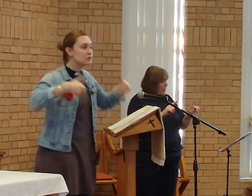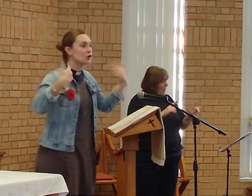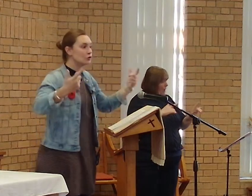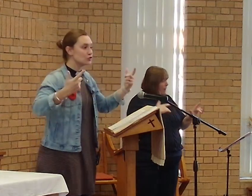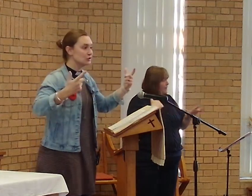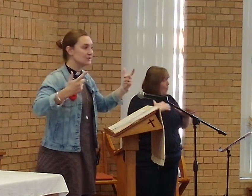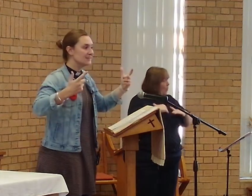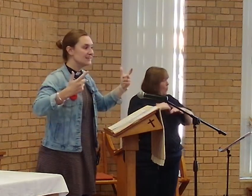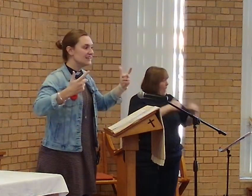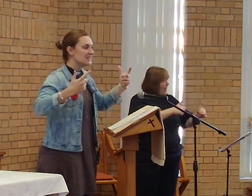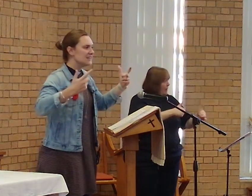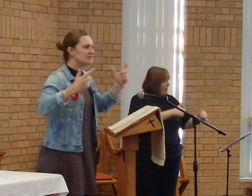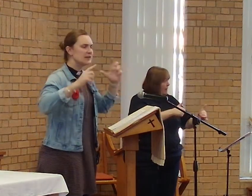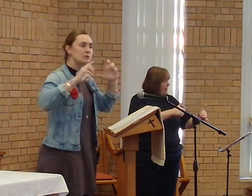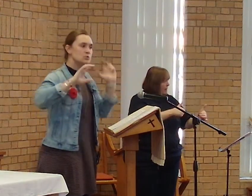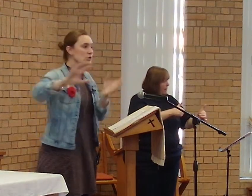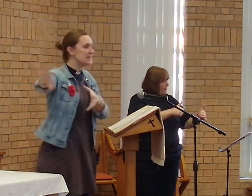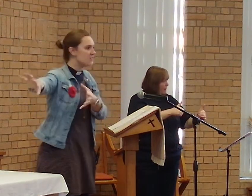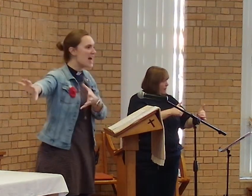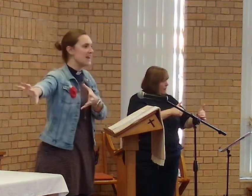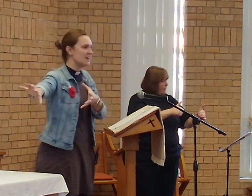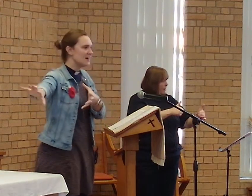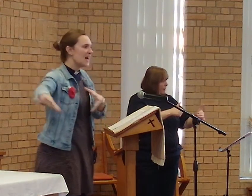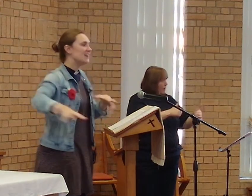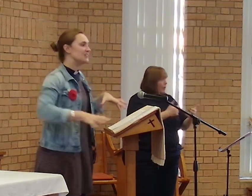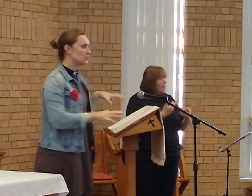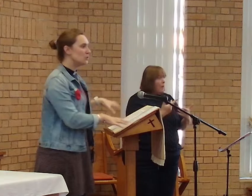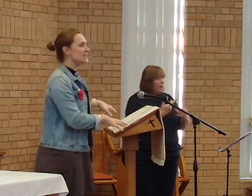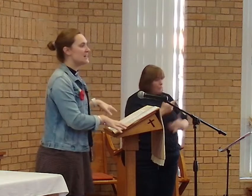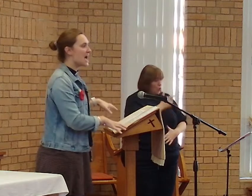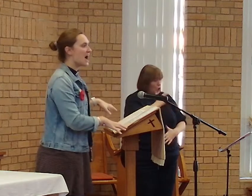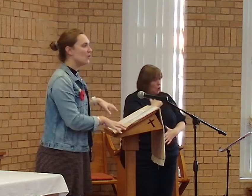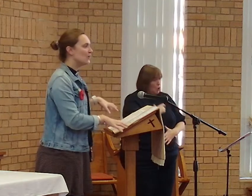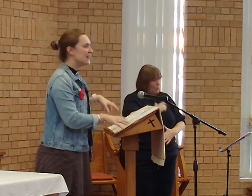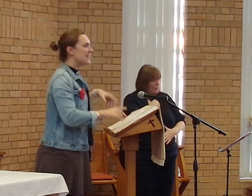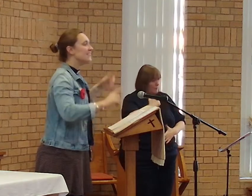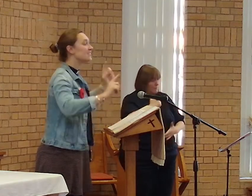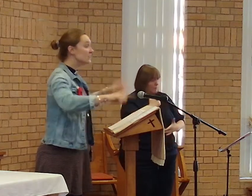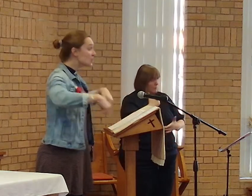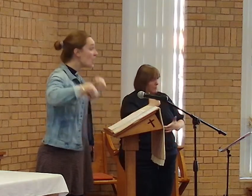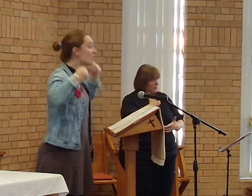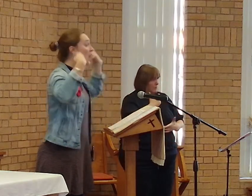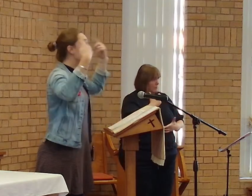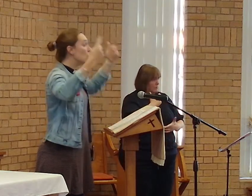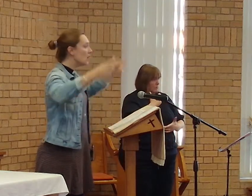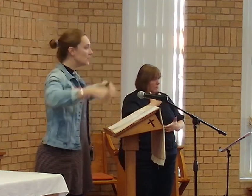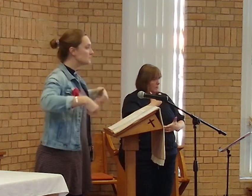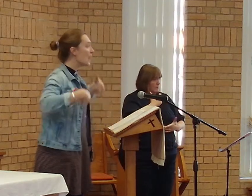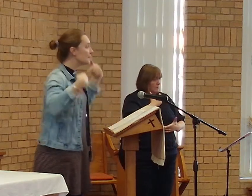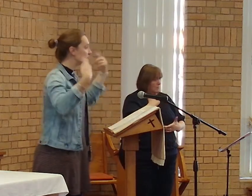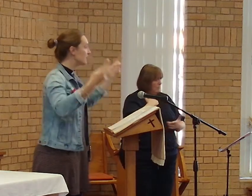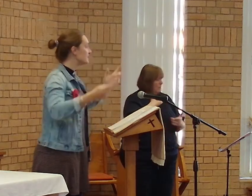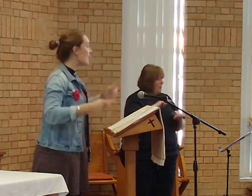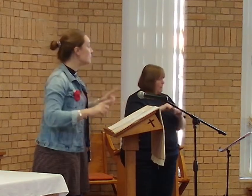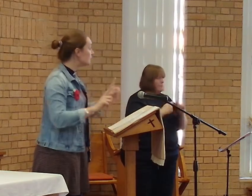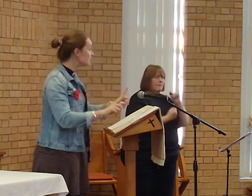going to be countercultural. It was weird then, and it's weird now. It's going to turn our world upside down. But